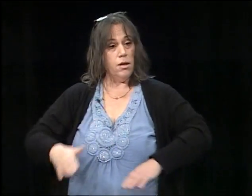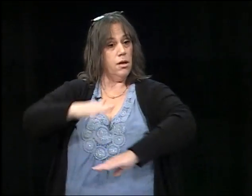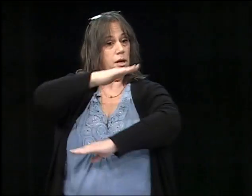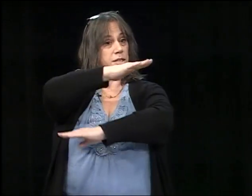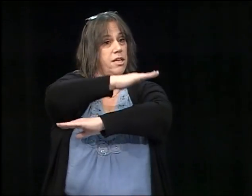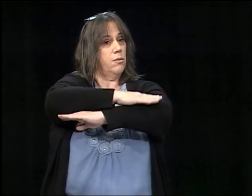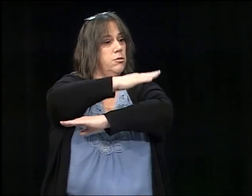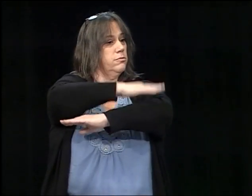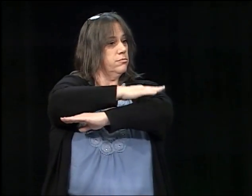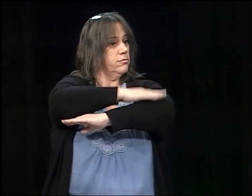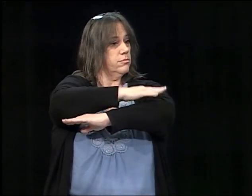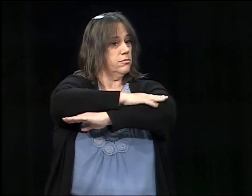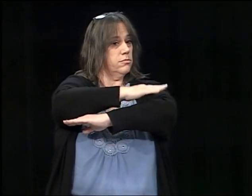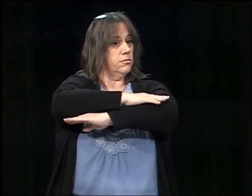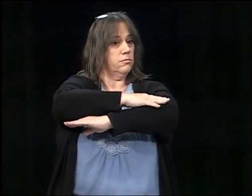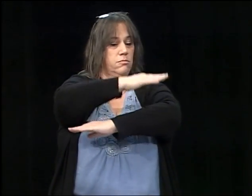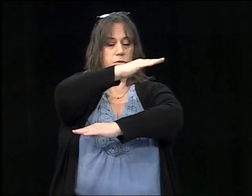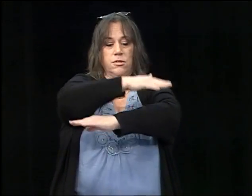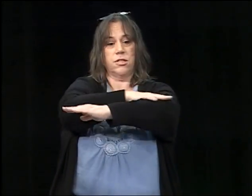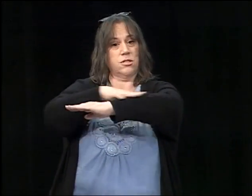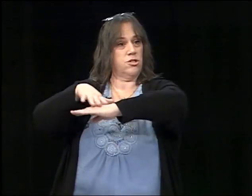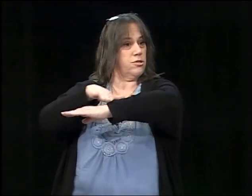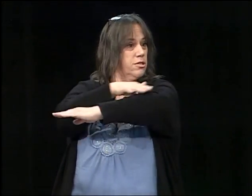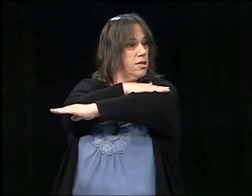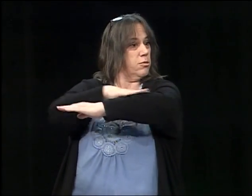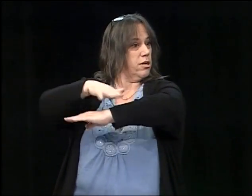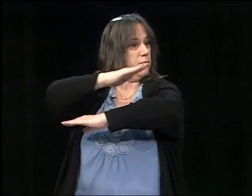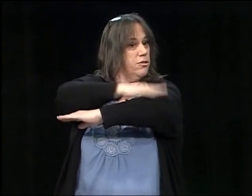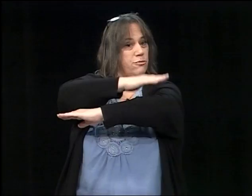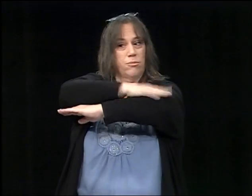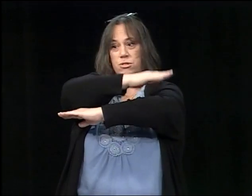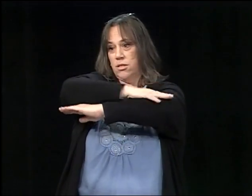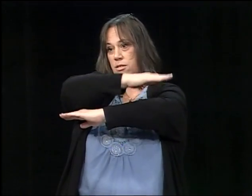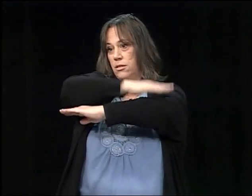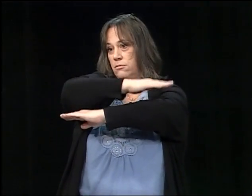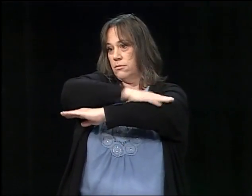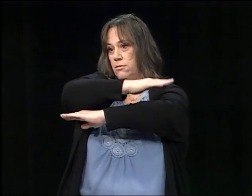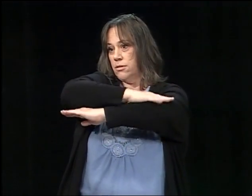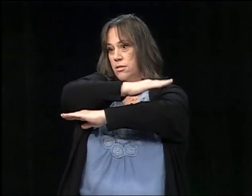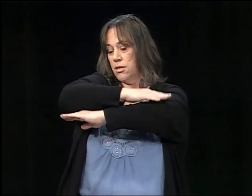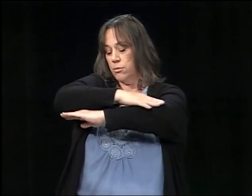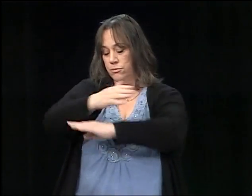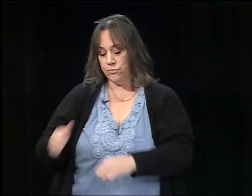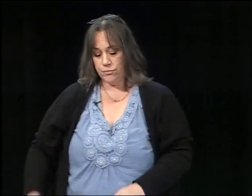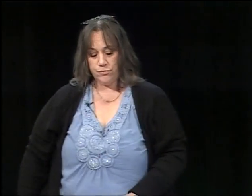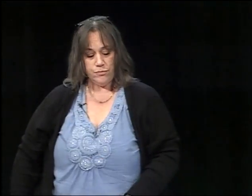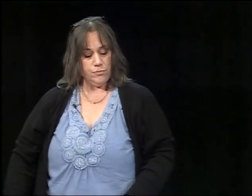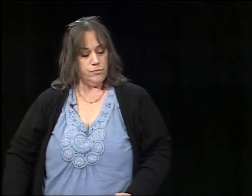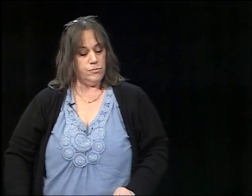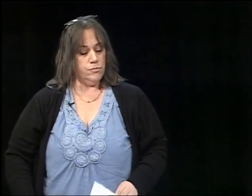And a table, this is just the table here, but you're representing it, is the table.